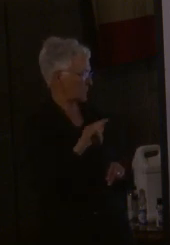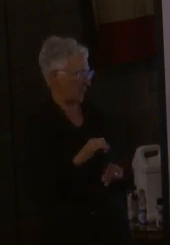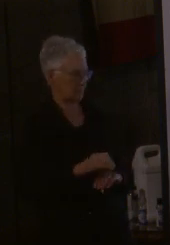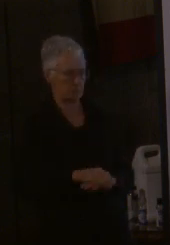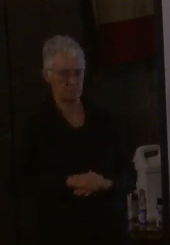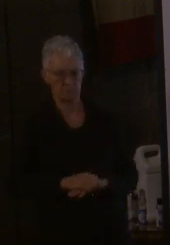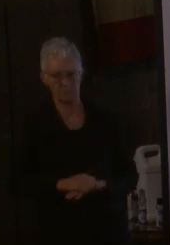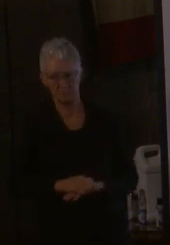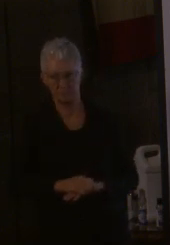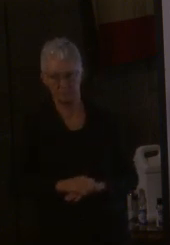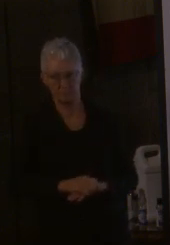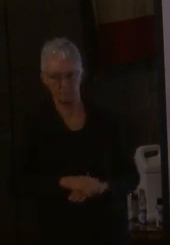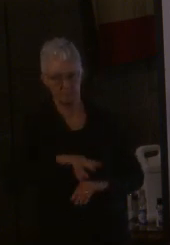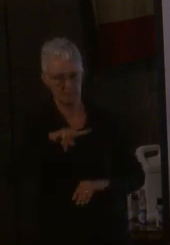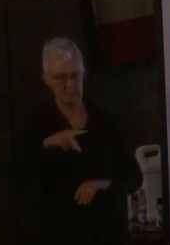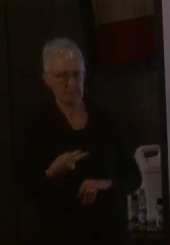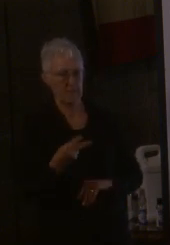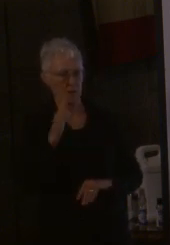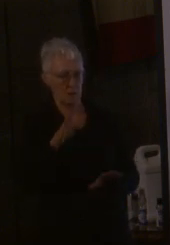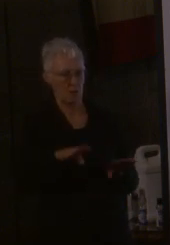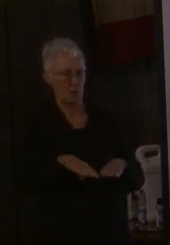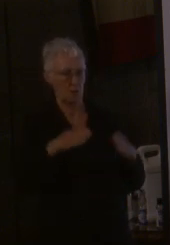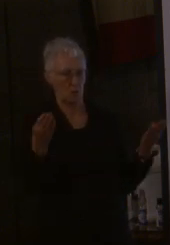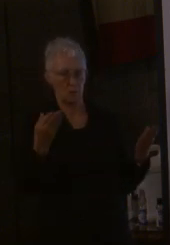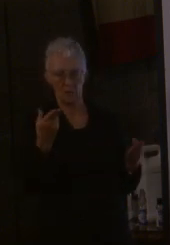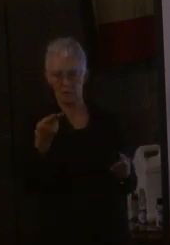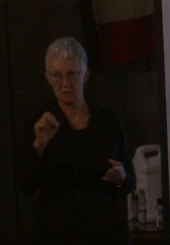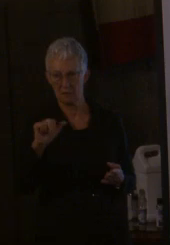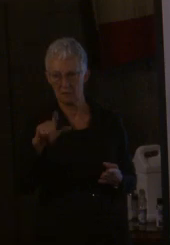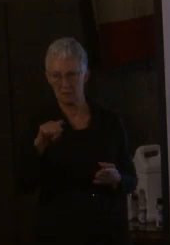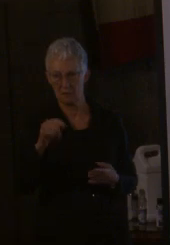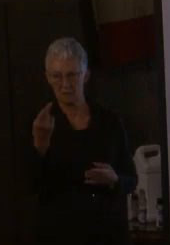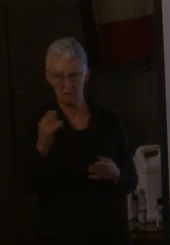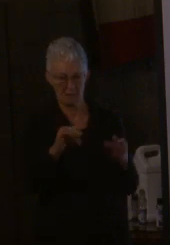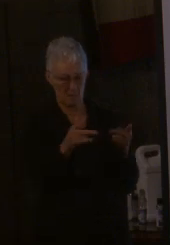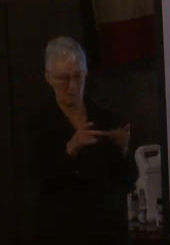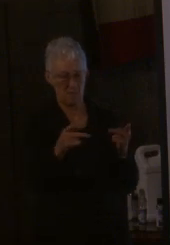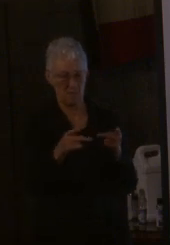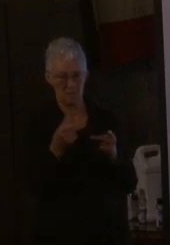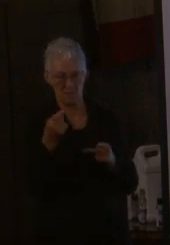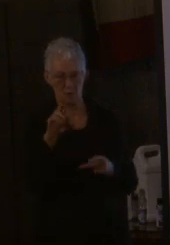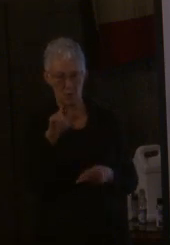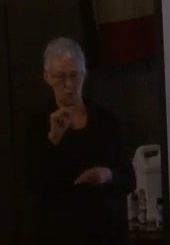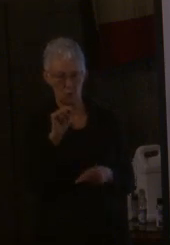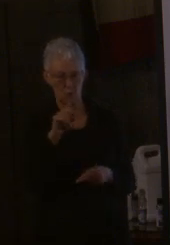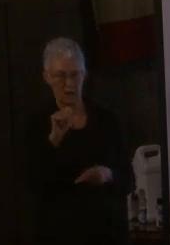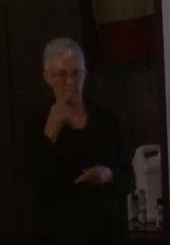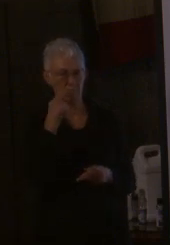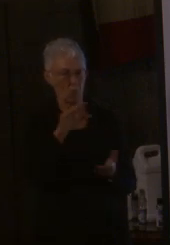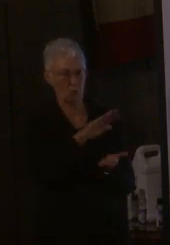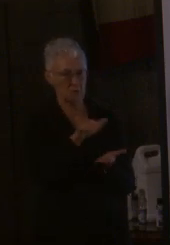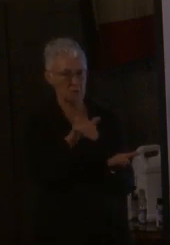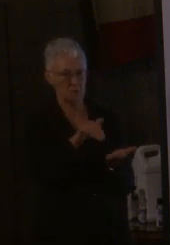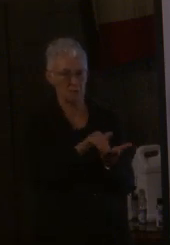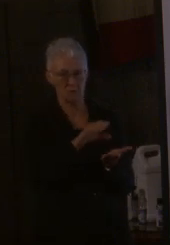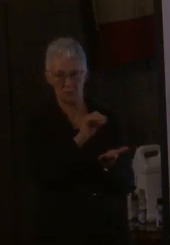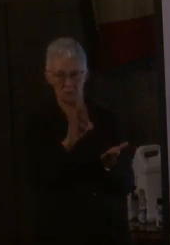Secondly, we'll be reopening Healthy Place grants for centers of worship. $500,000 is the total